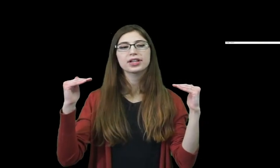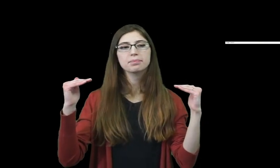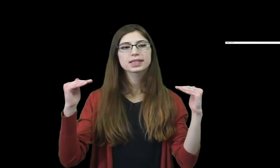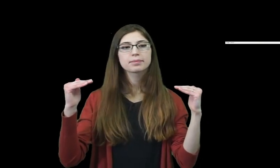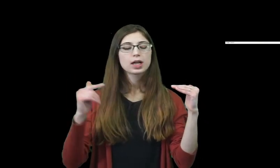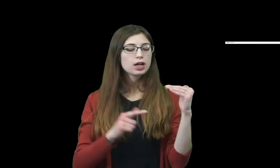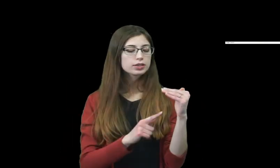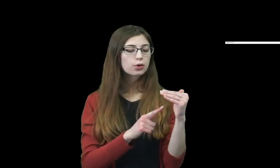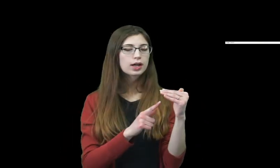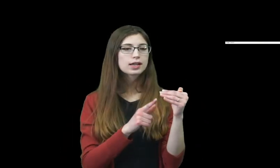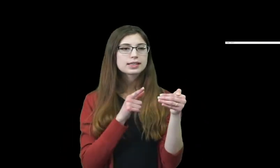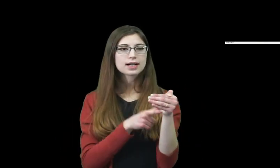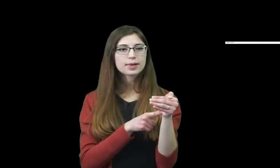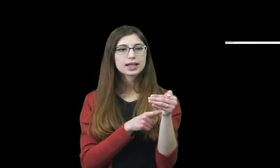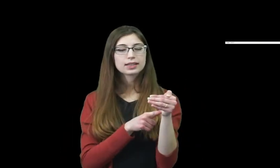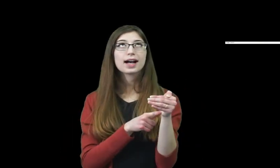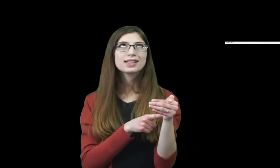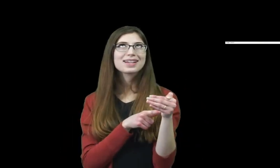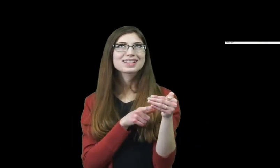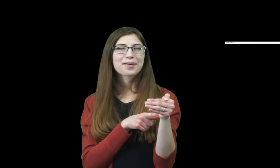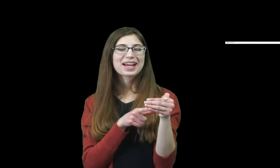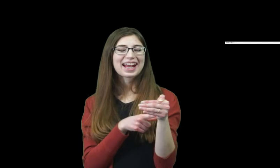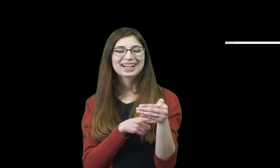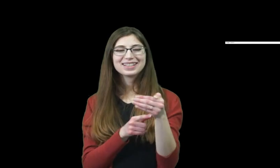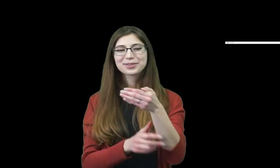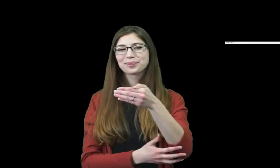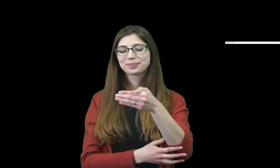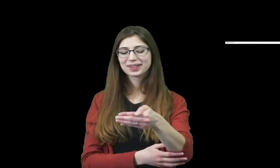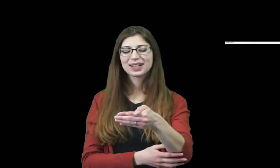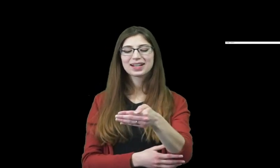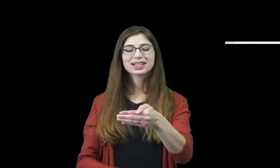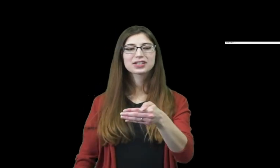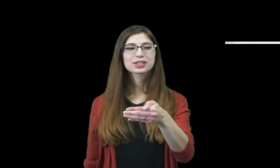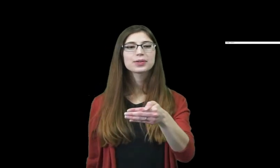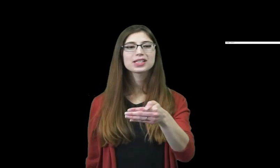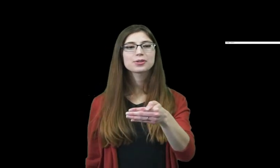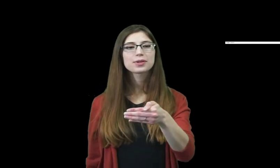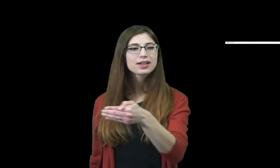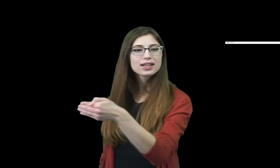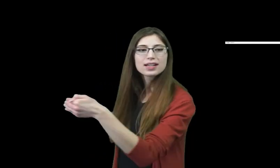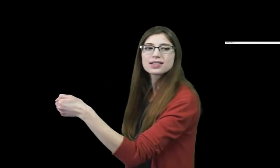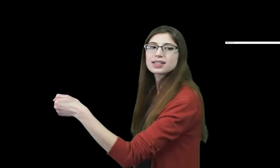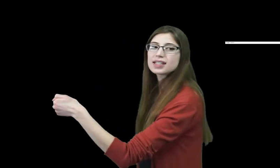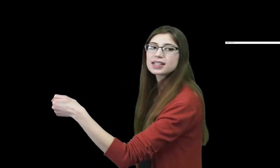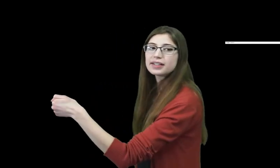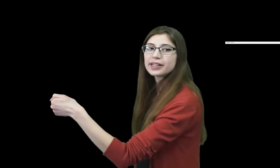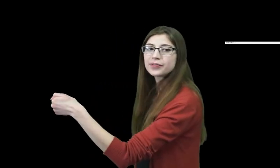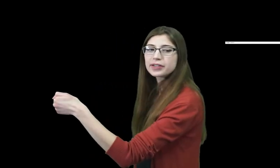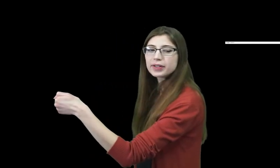shapes. Your non-dominant hand is just going to stay still in front of you